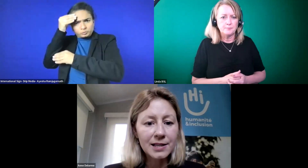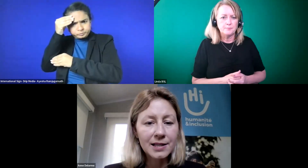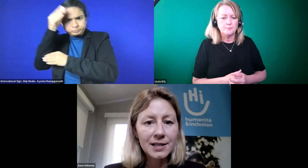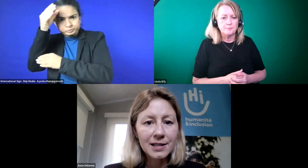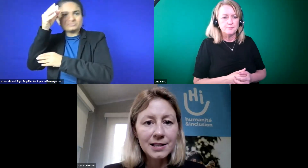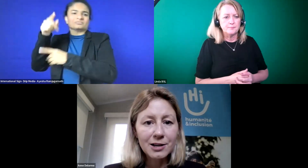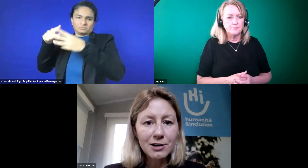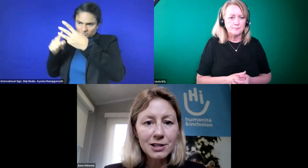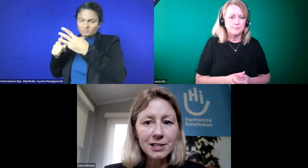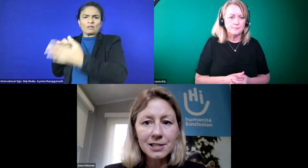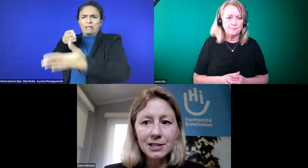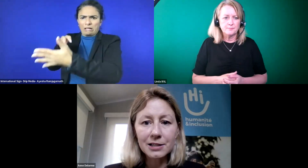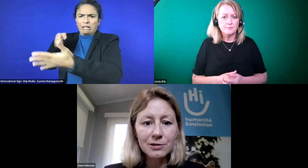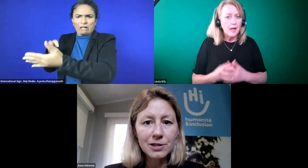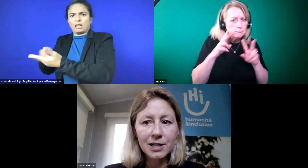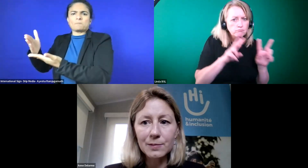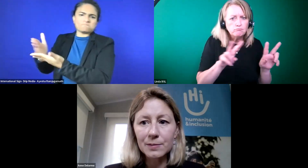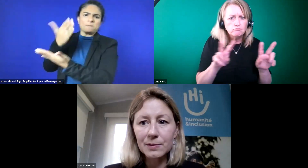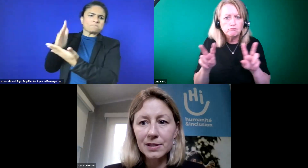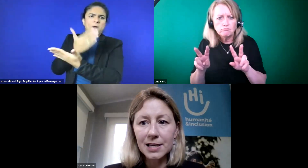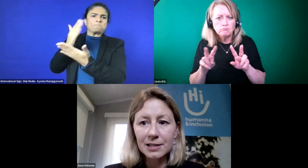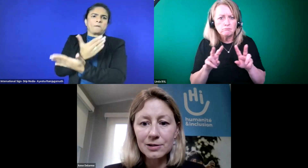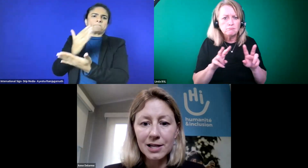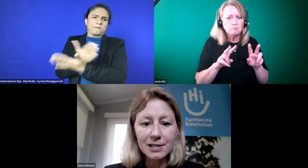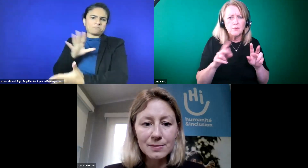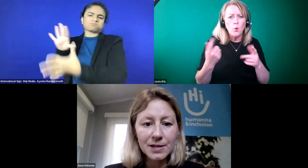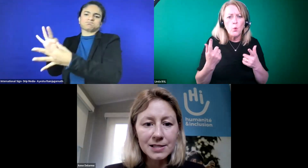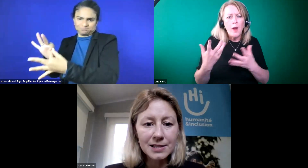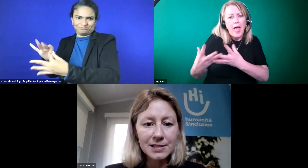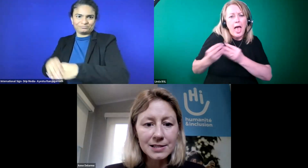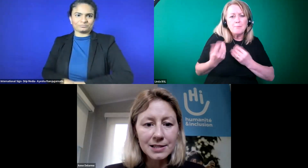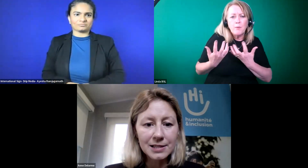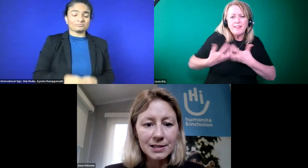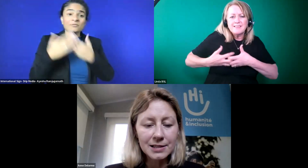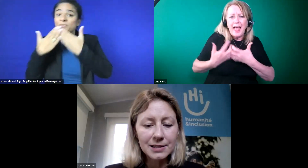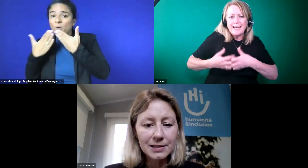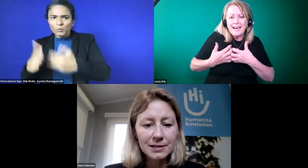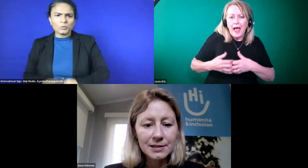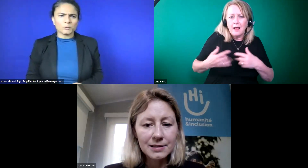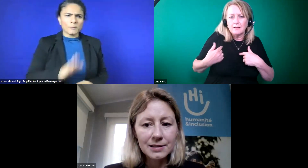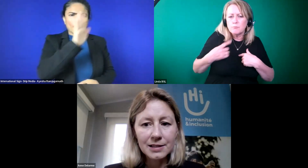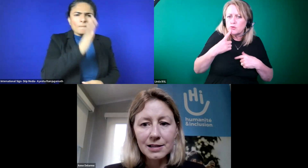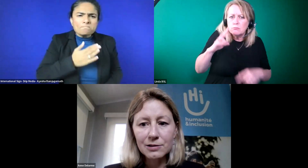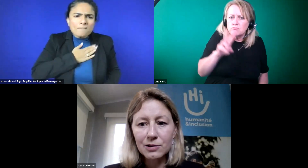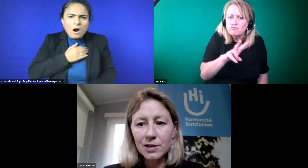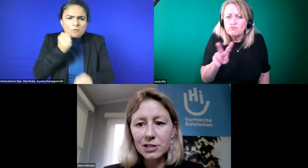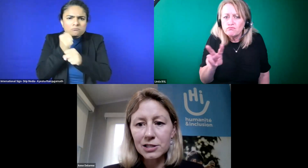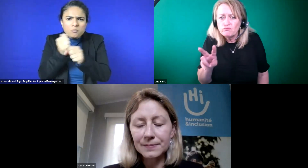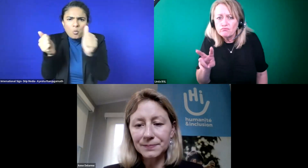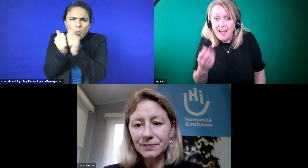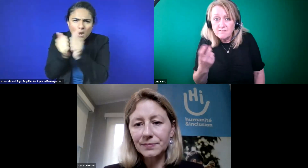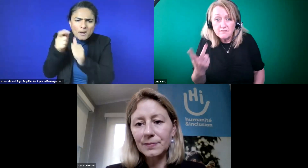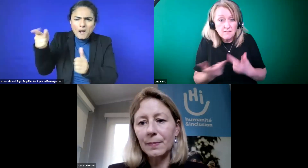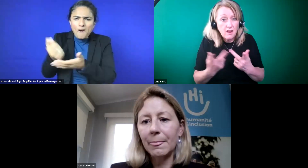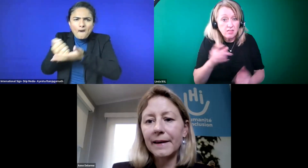my colleagues here who are helping me with the technical aspects. Let's see. Another